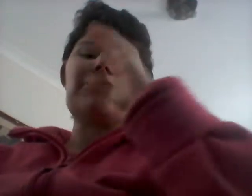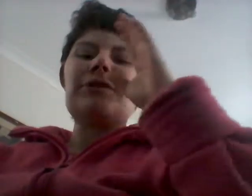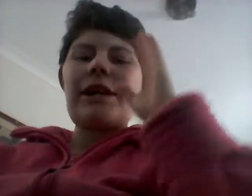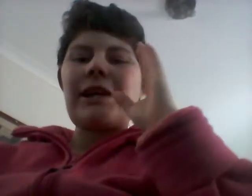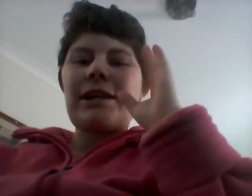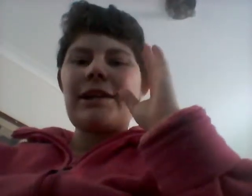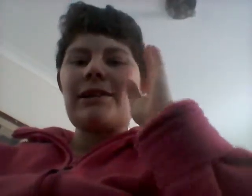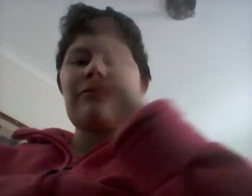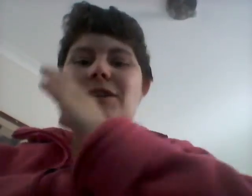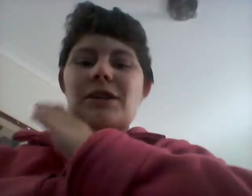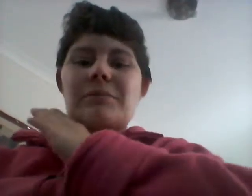MacDonald had a farm.